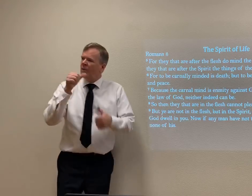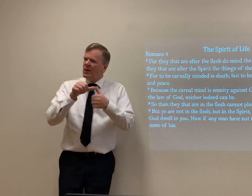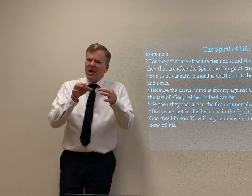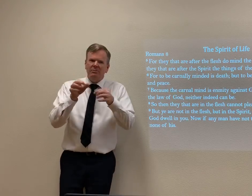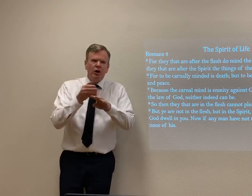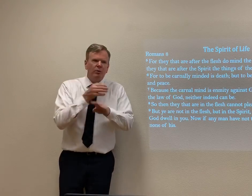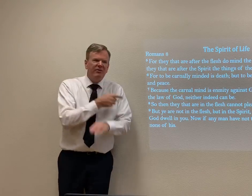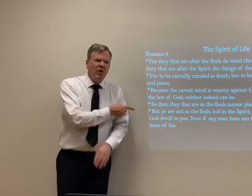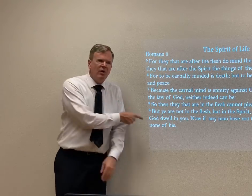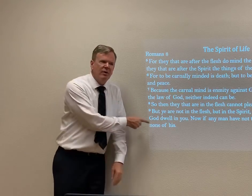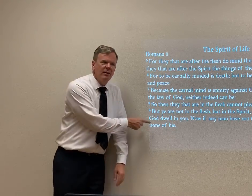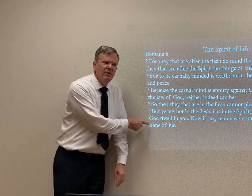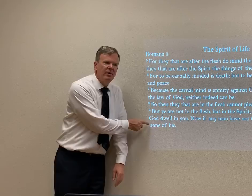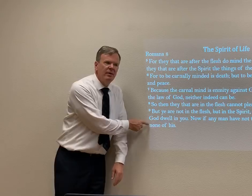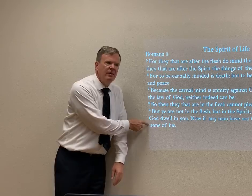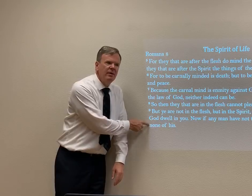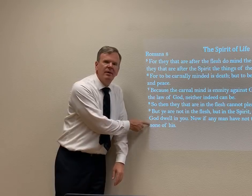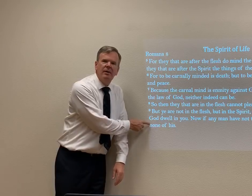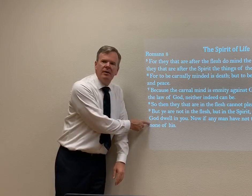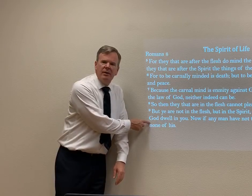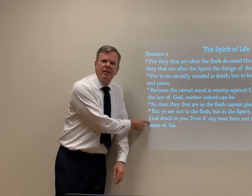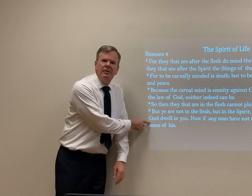Verse 9, yes, that's right. I explained this a little bit to you before.